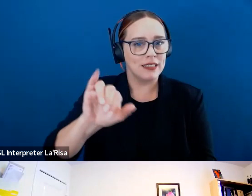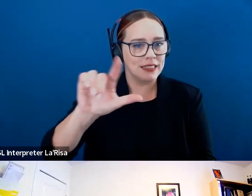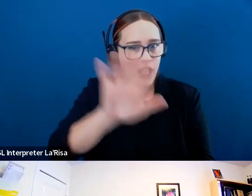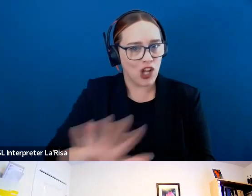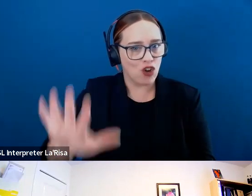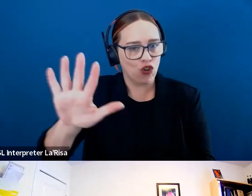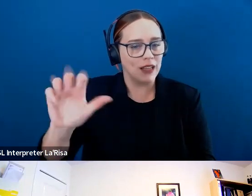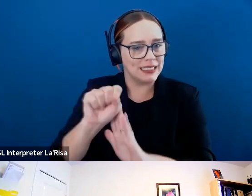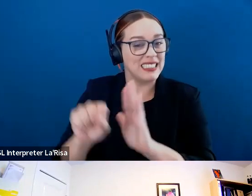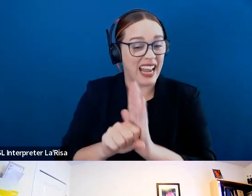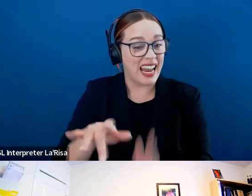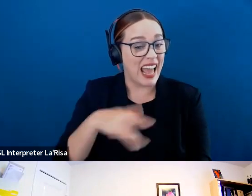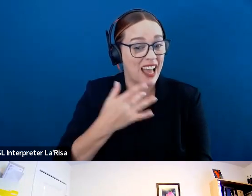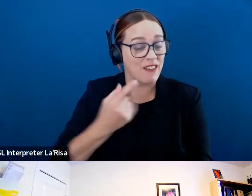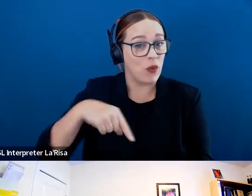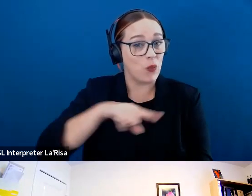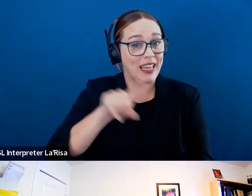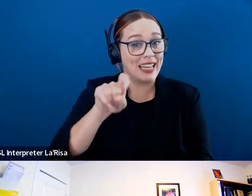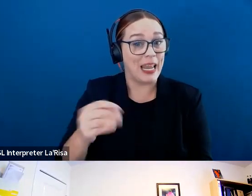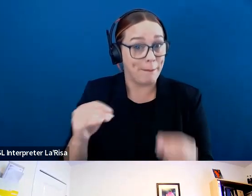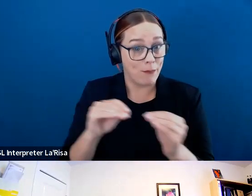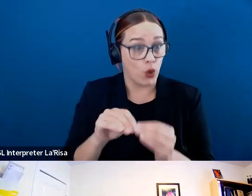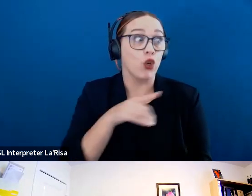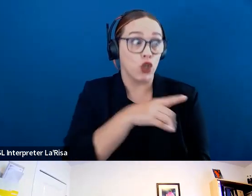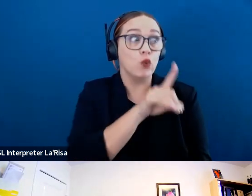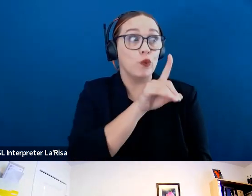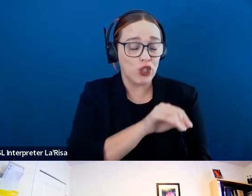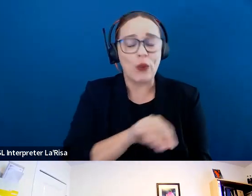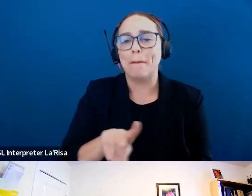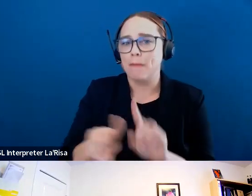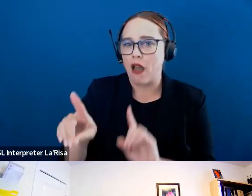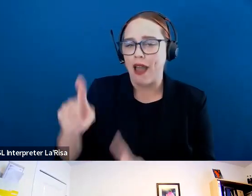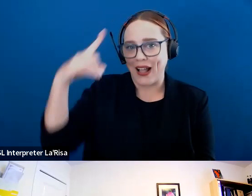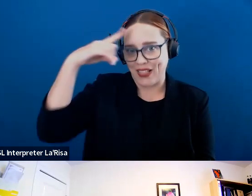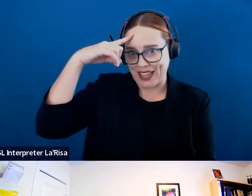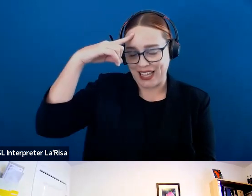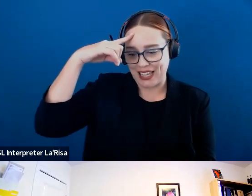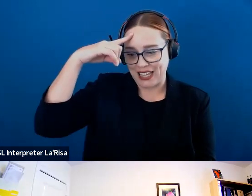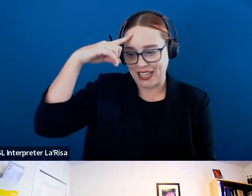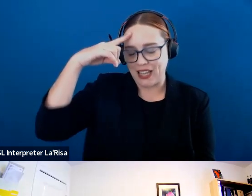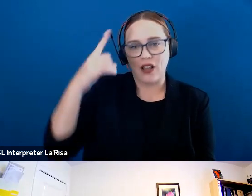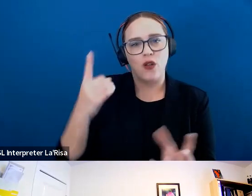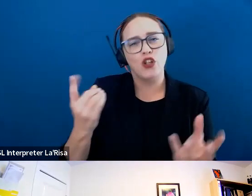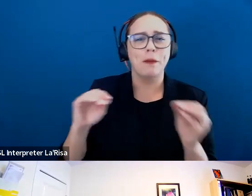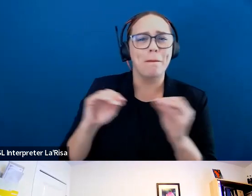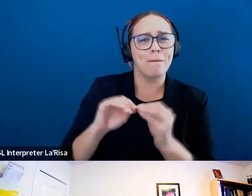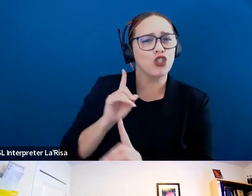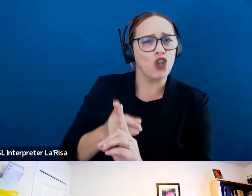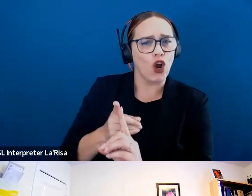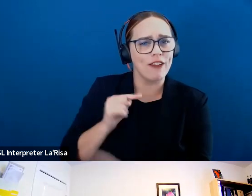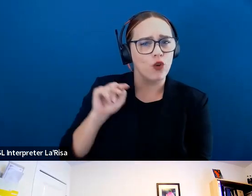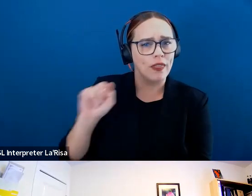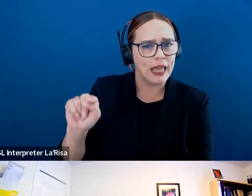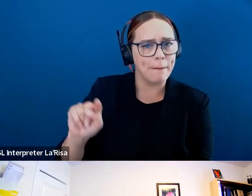more. Yeah, but you do. You know, I just think we all got some, and I know this is more targeted for them, but we got work to